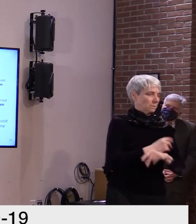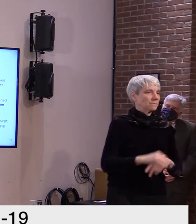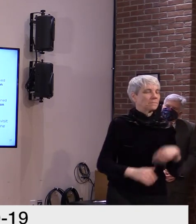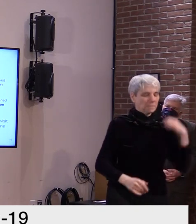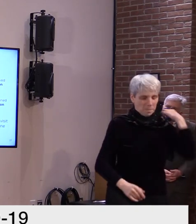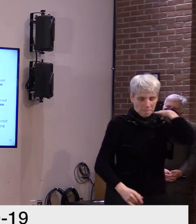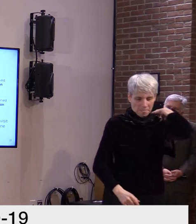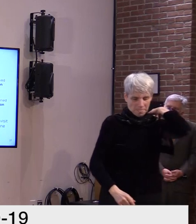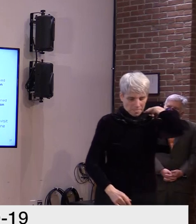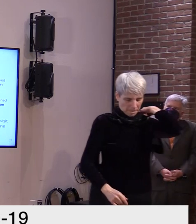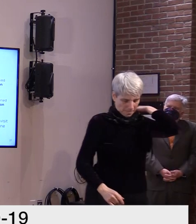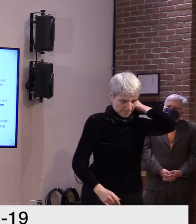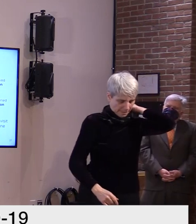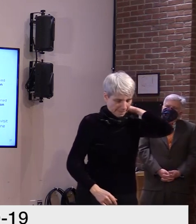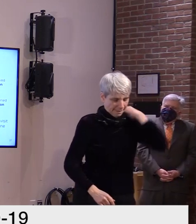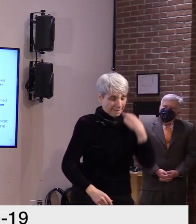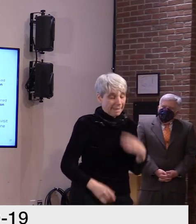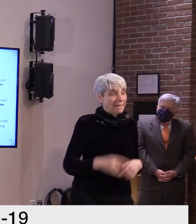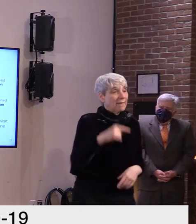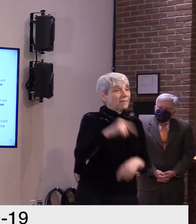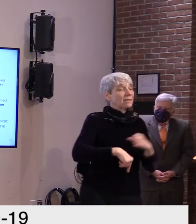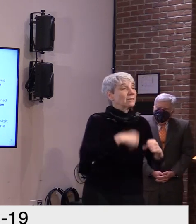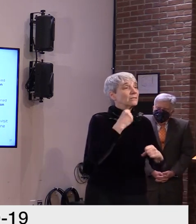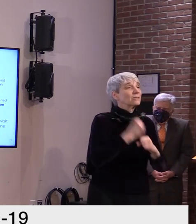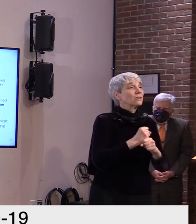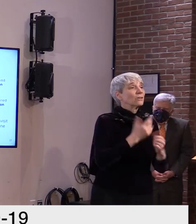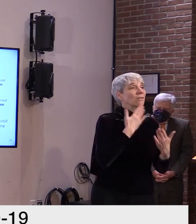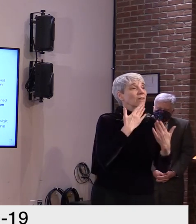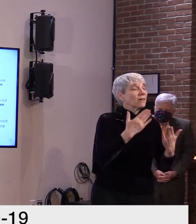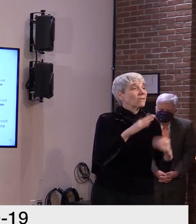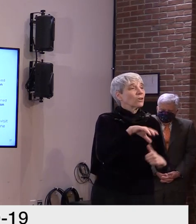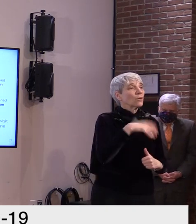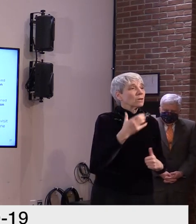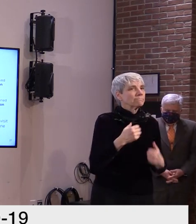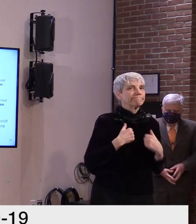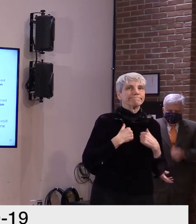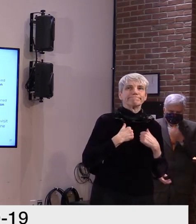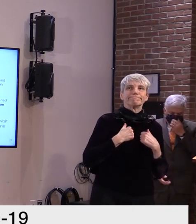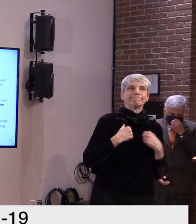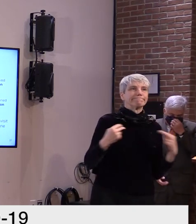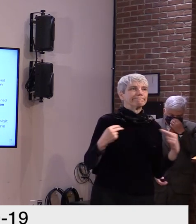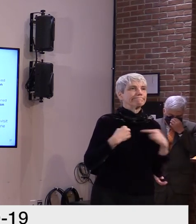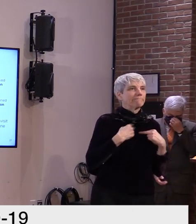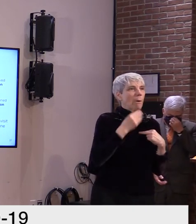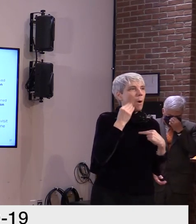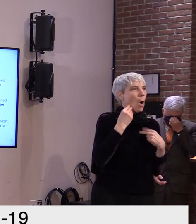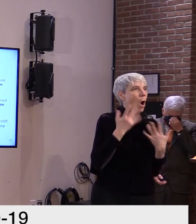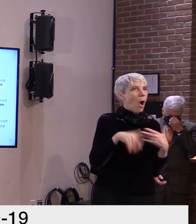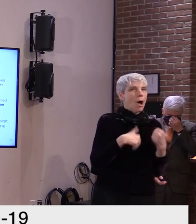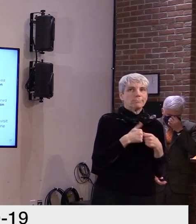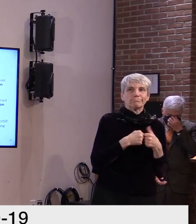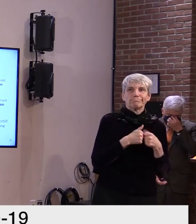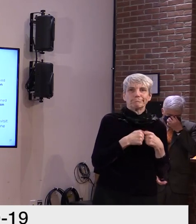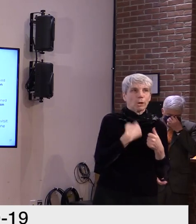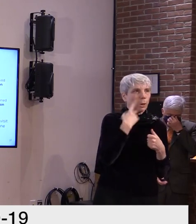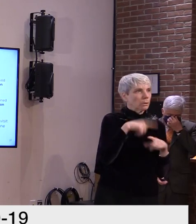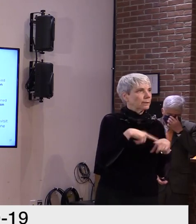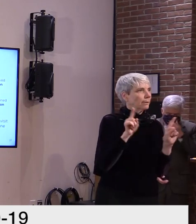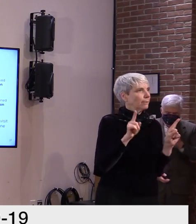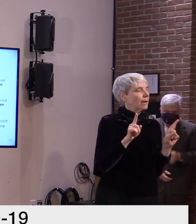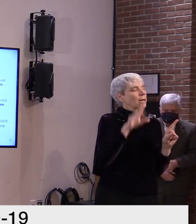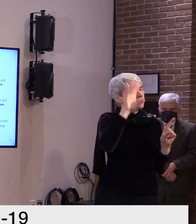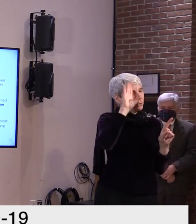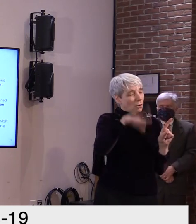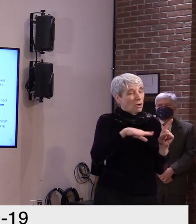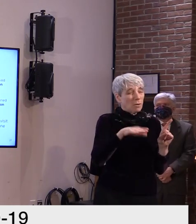Celebrating the holidays at home will be different for many people this year, but maybe like Halloween, we can come up with some new holiday